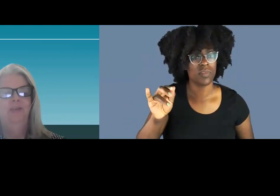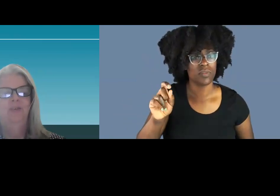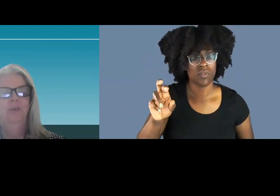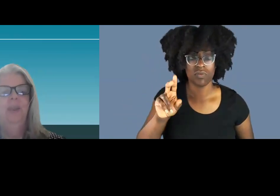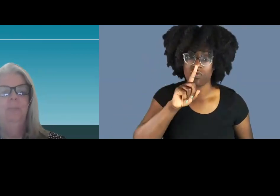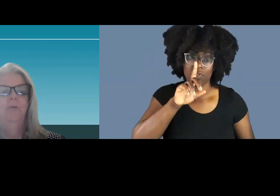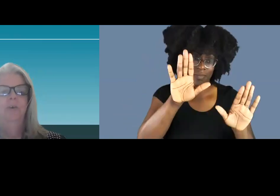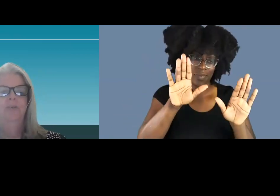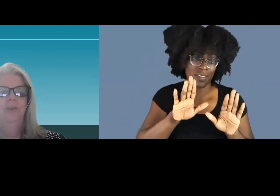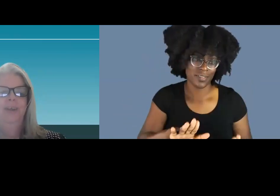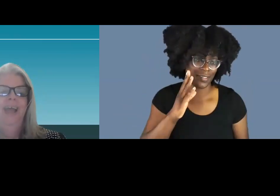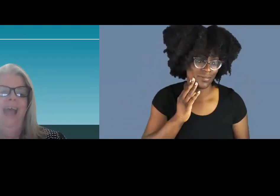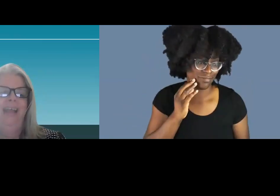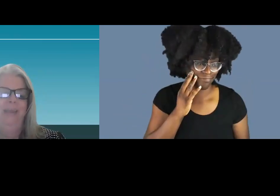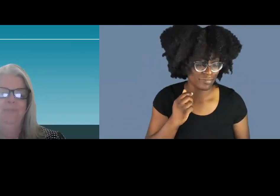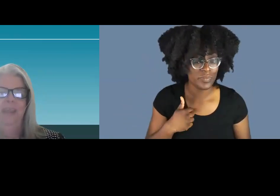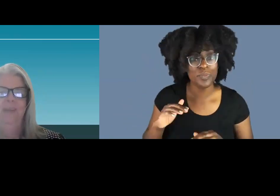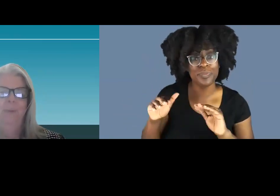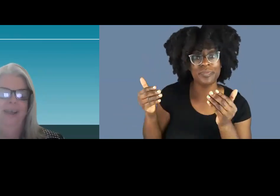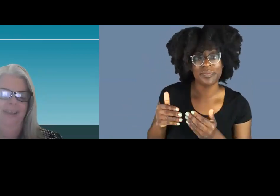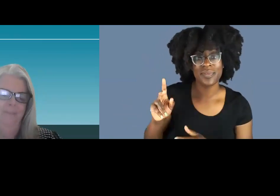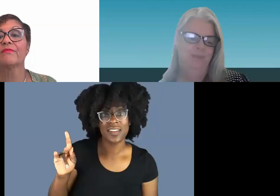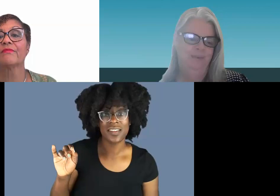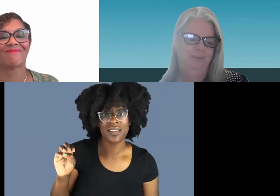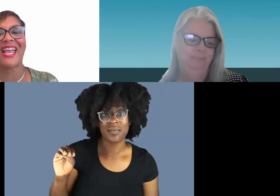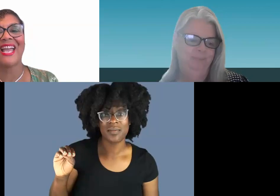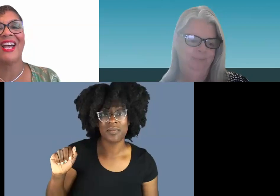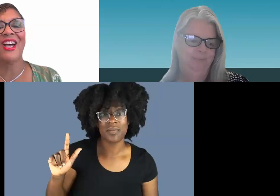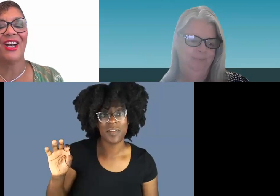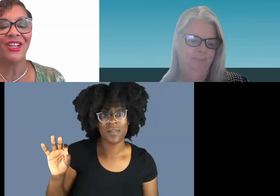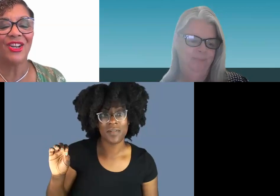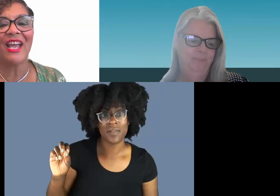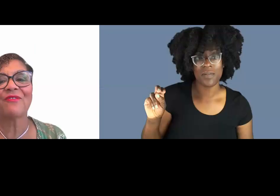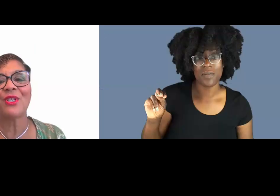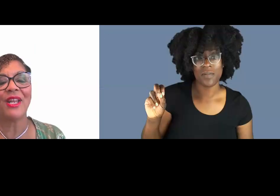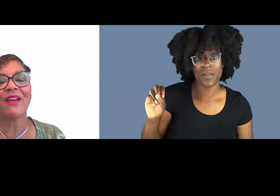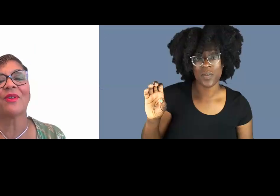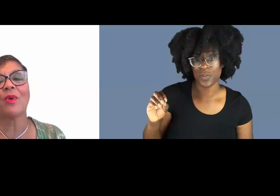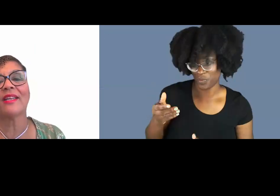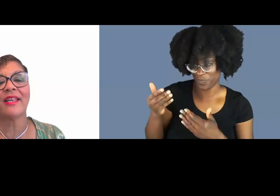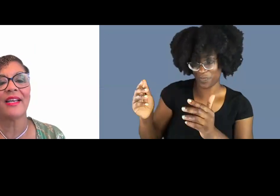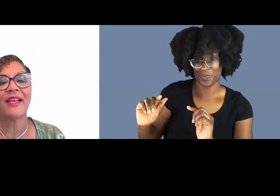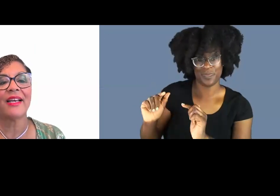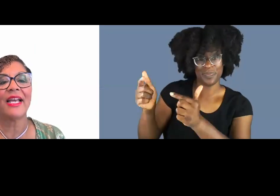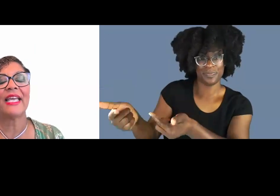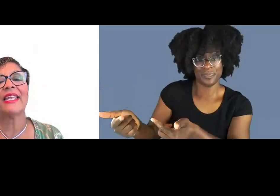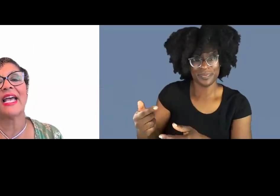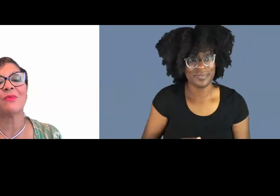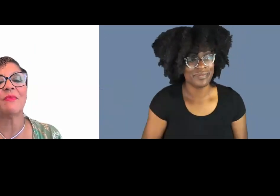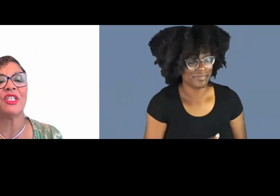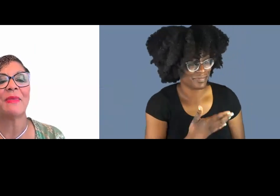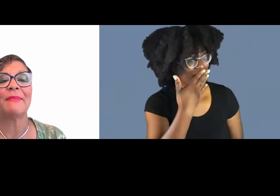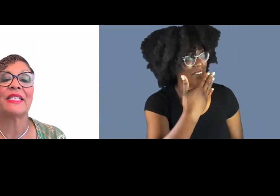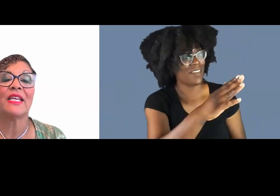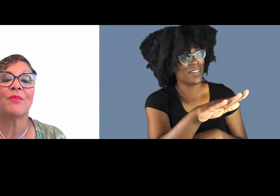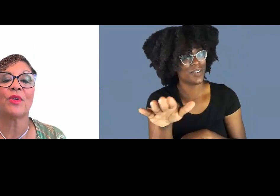going to introduce you Kim Alfonso. And Kim, take it away. Good afternoon, everyone. Again, as